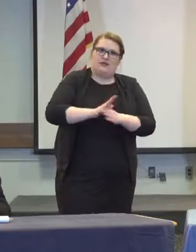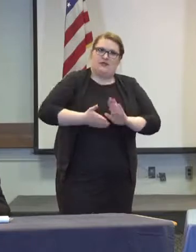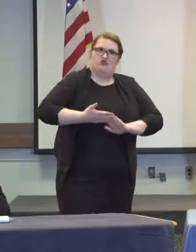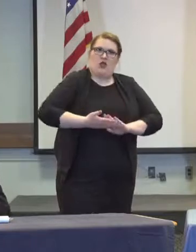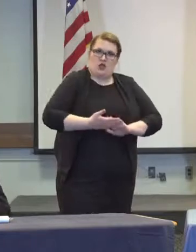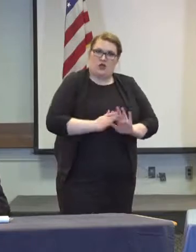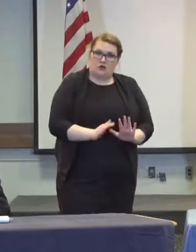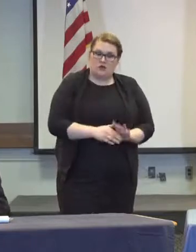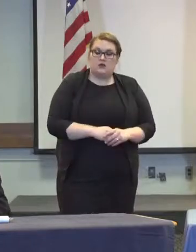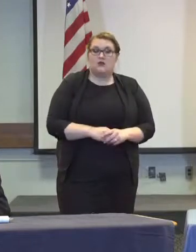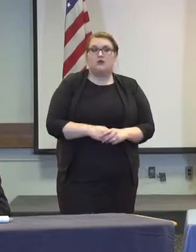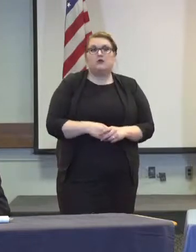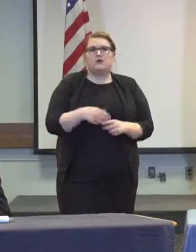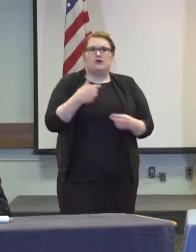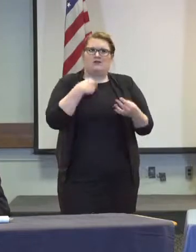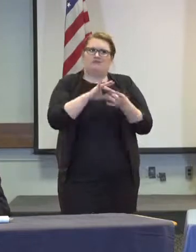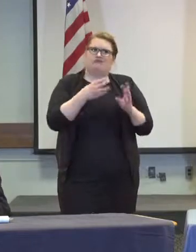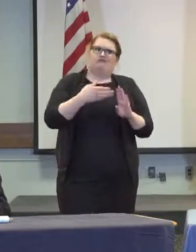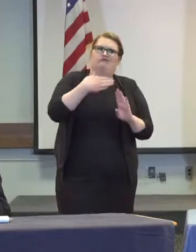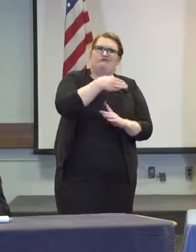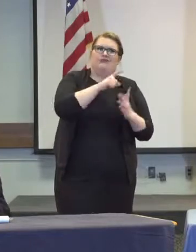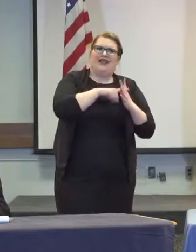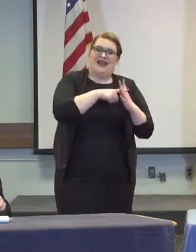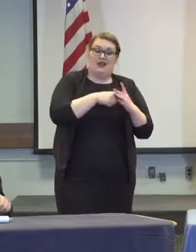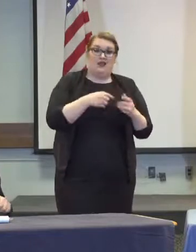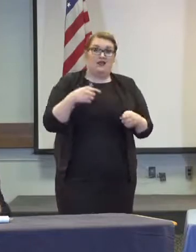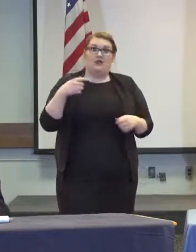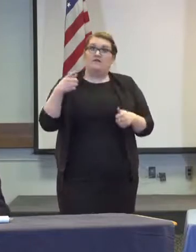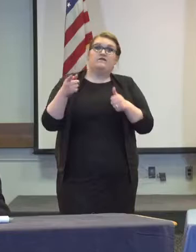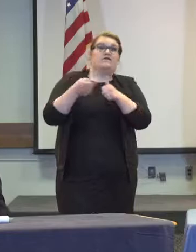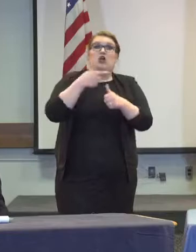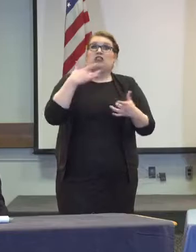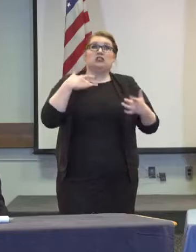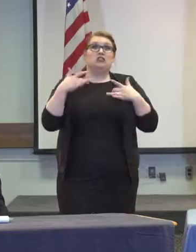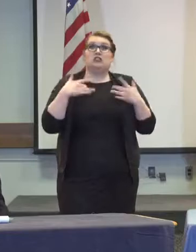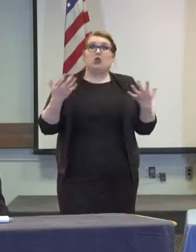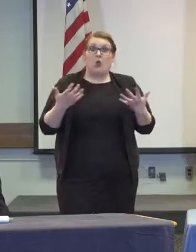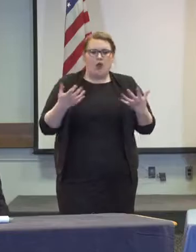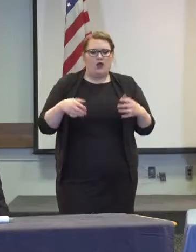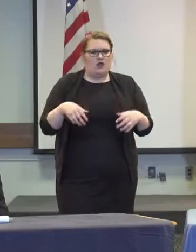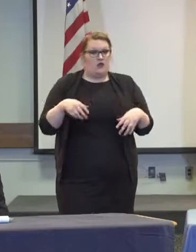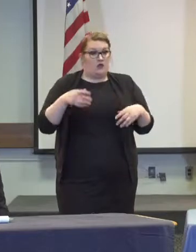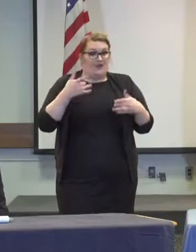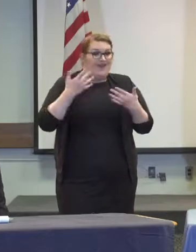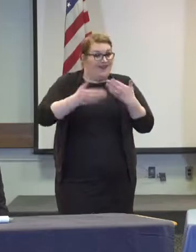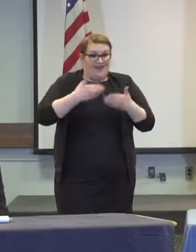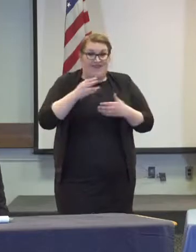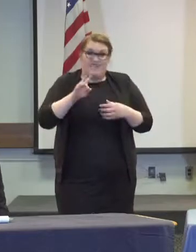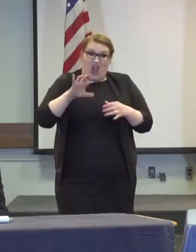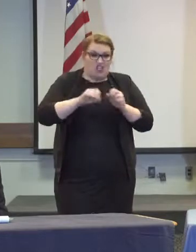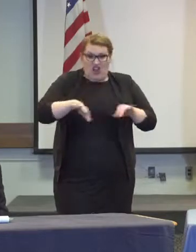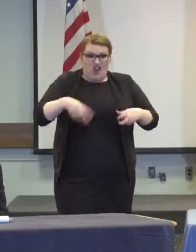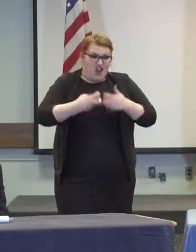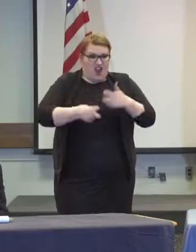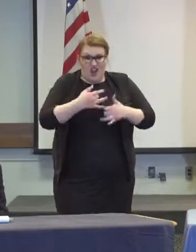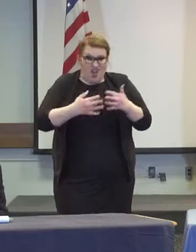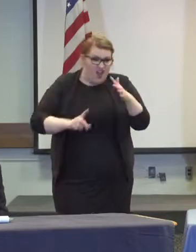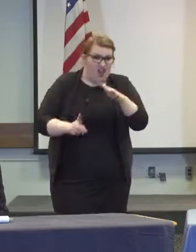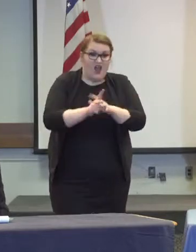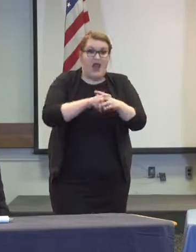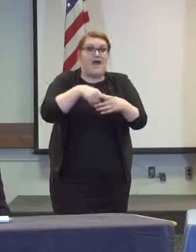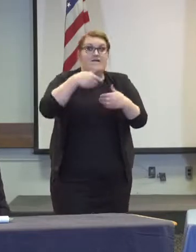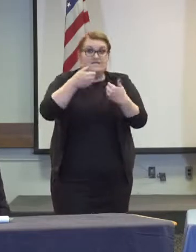beginning that one of the things that concerned me most is what happens after the virus ends. And if businesses are faced